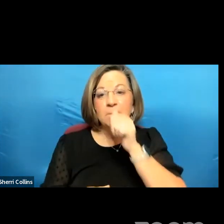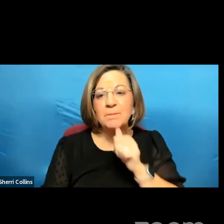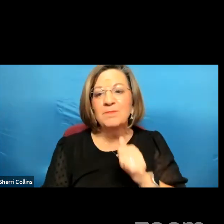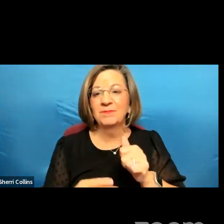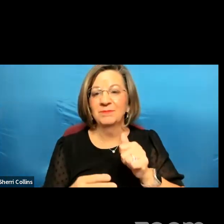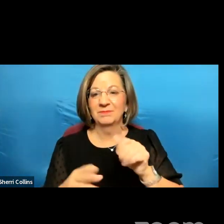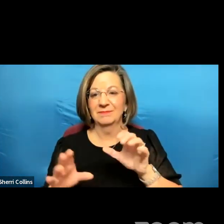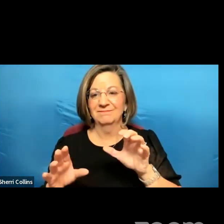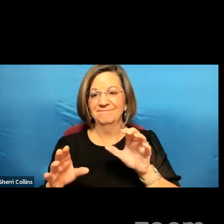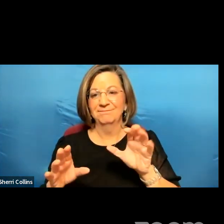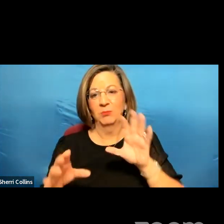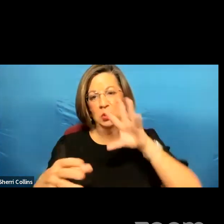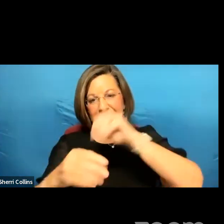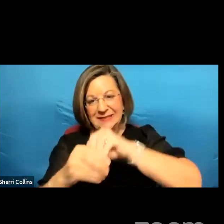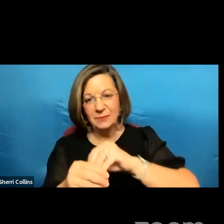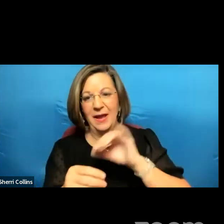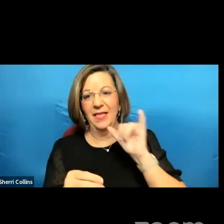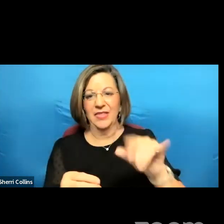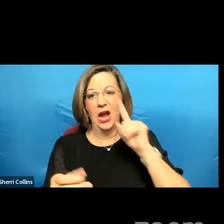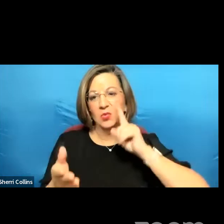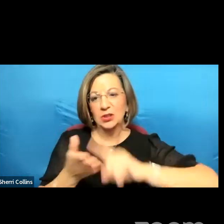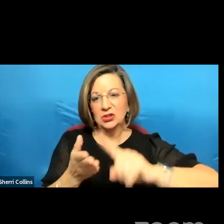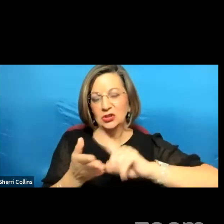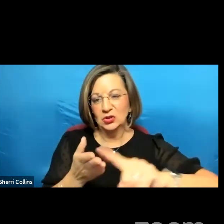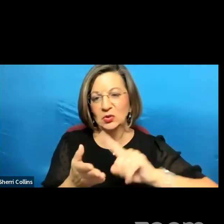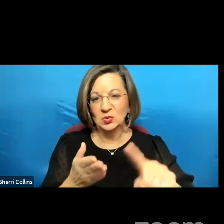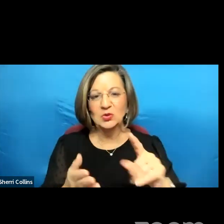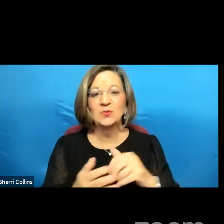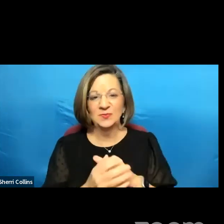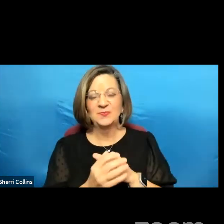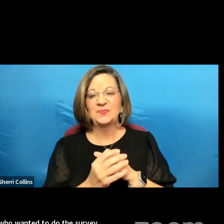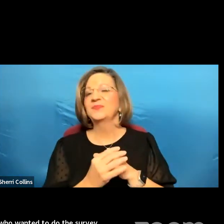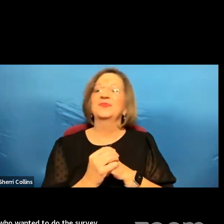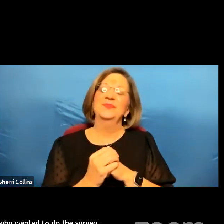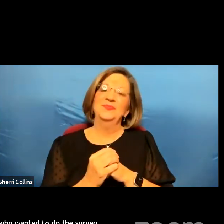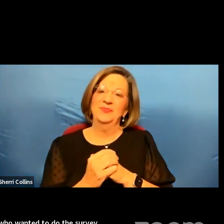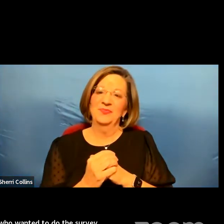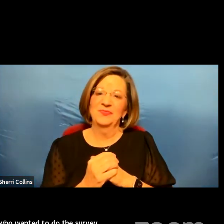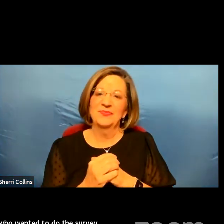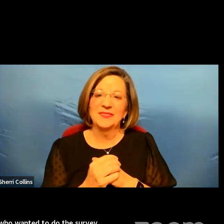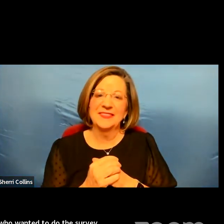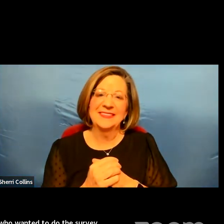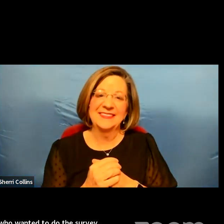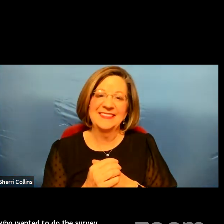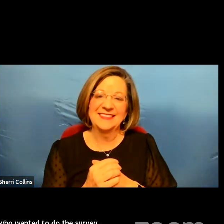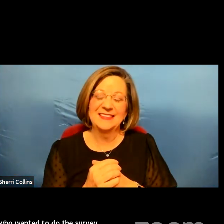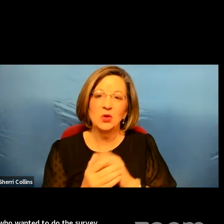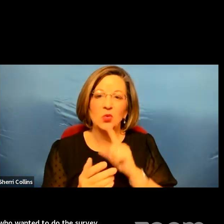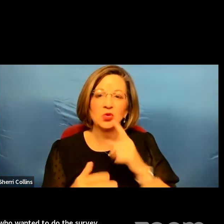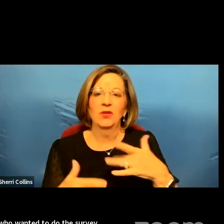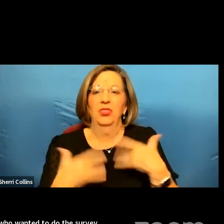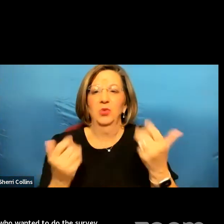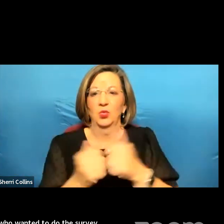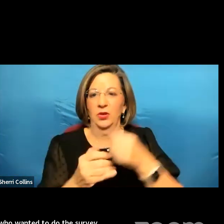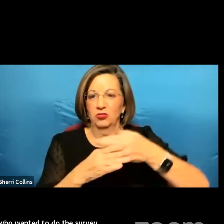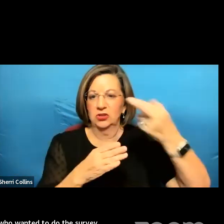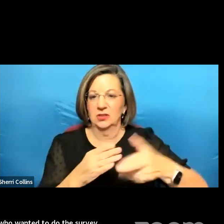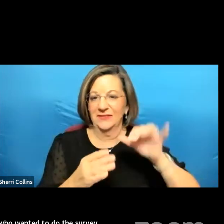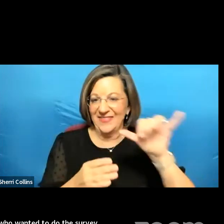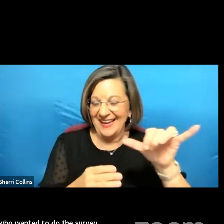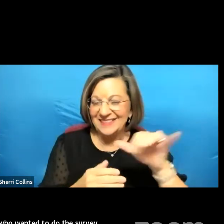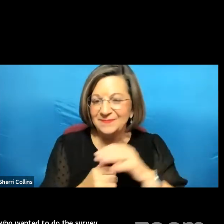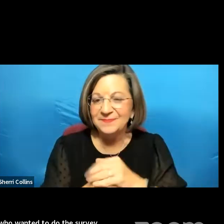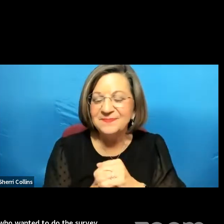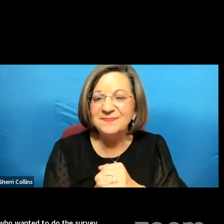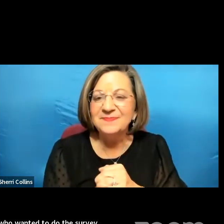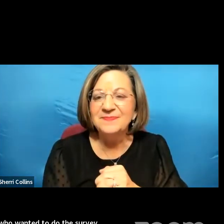So we're very grateful for the people who were willing to participate in that and were patient to wait for their turn to participate in that. So